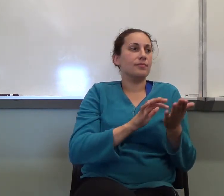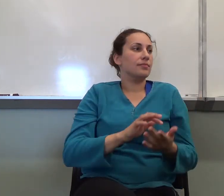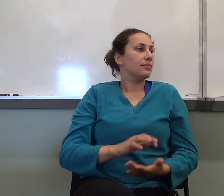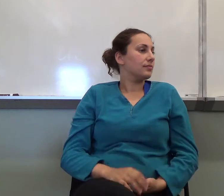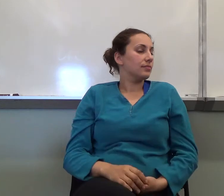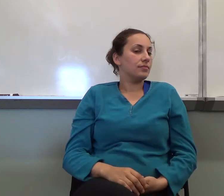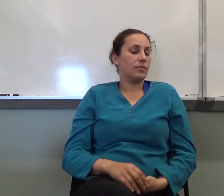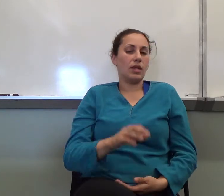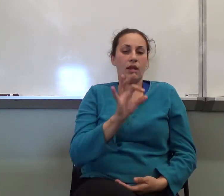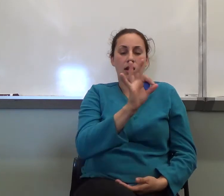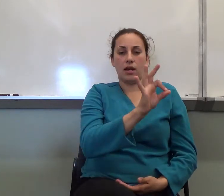94 multiply